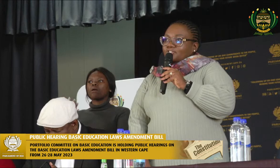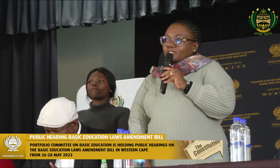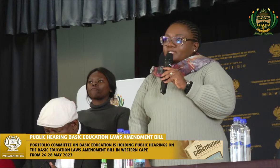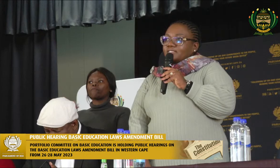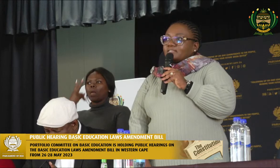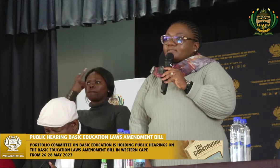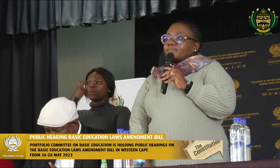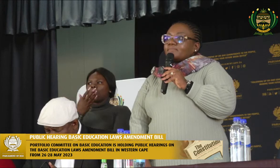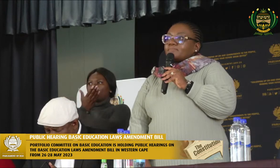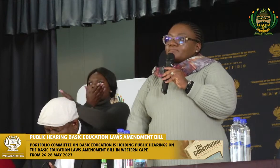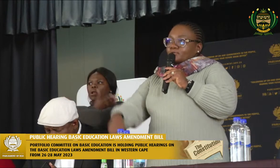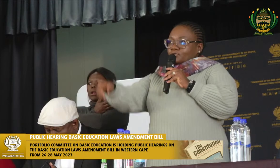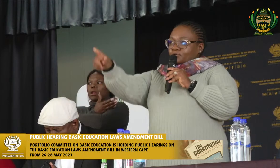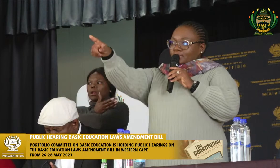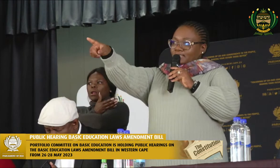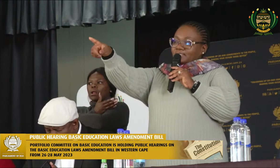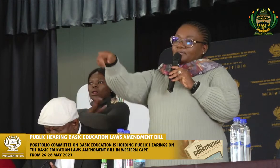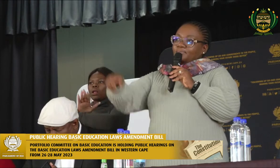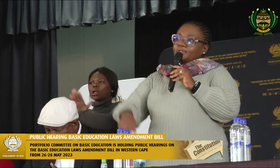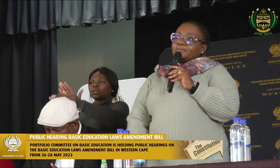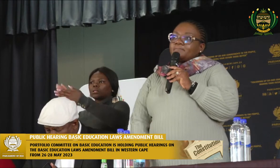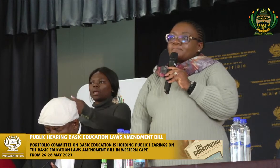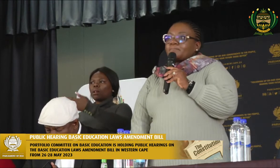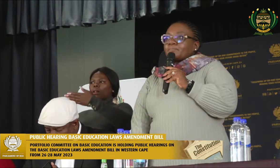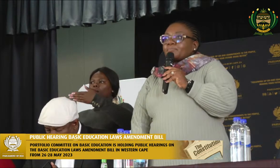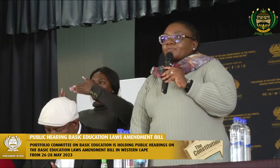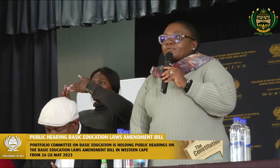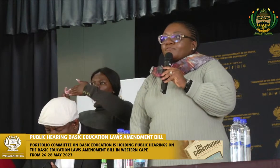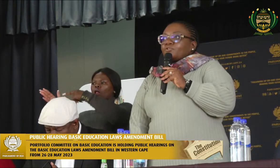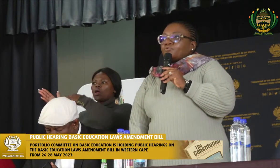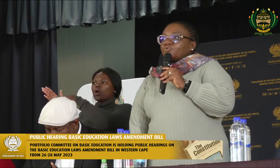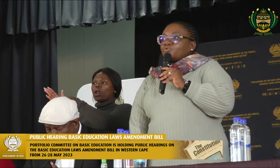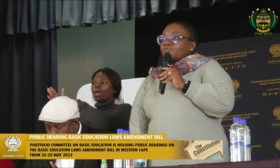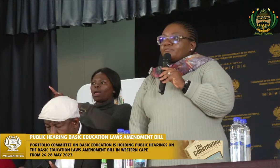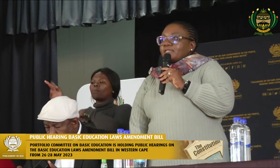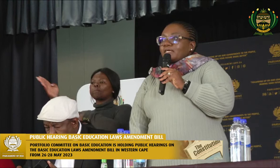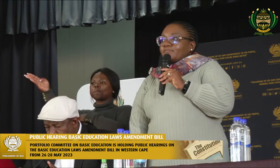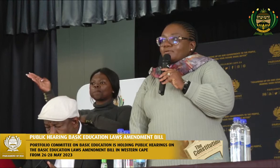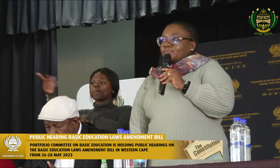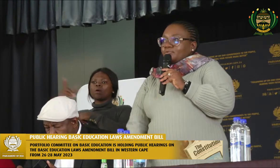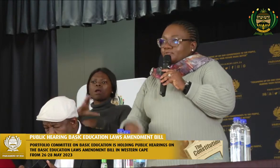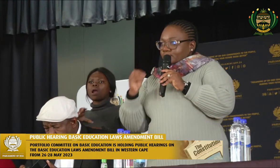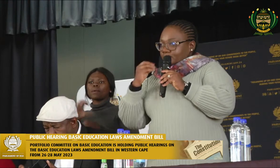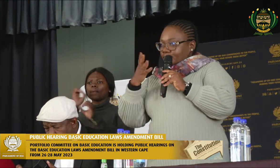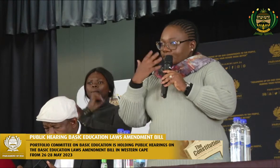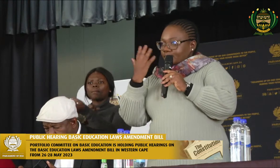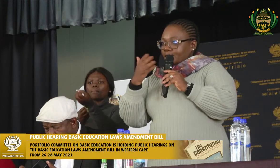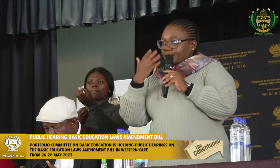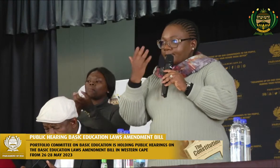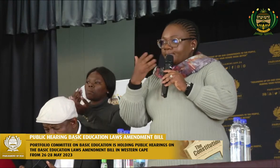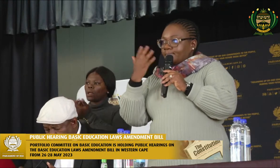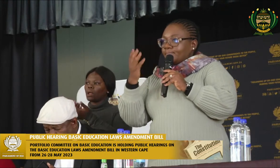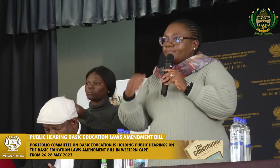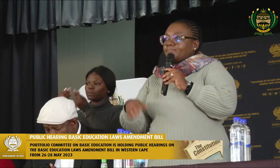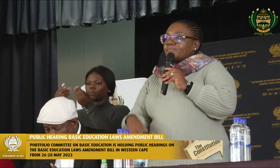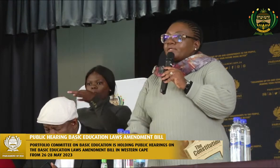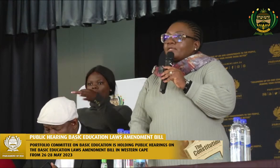black t-shirt on that table. For those who don't feel comfortable